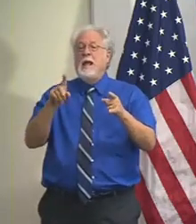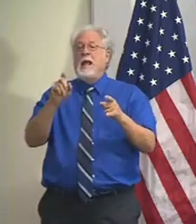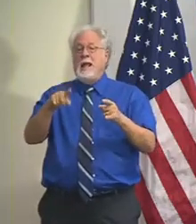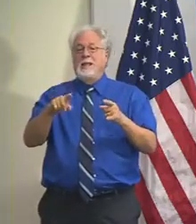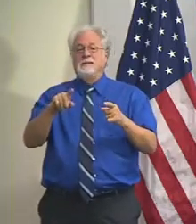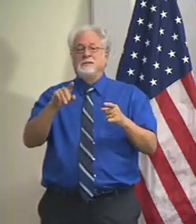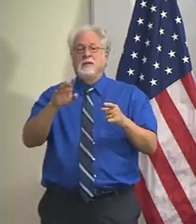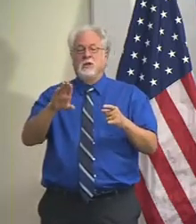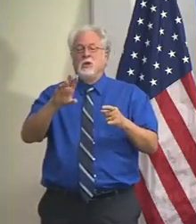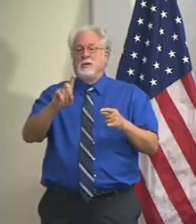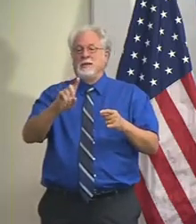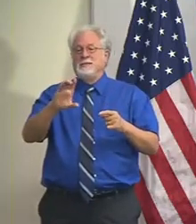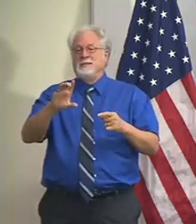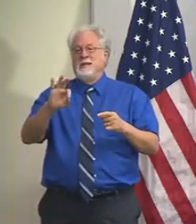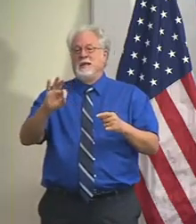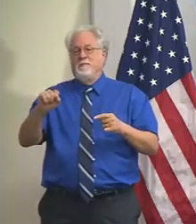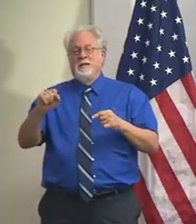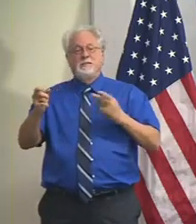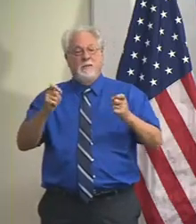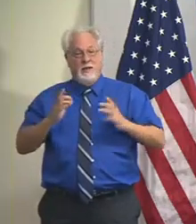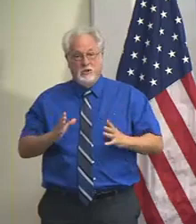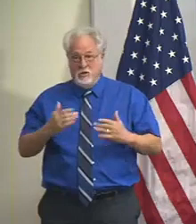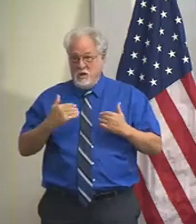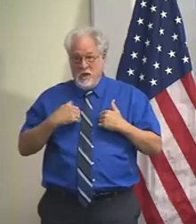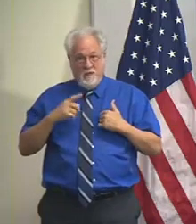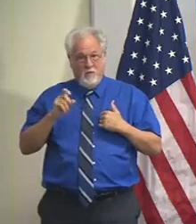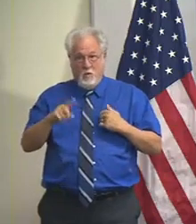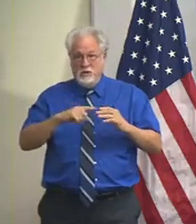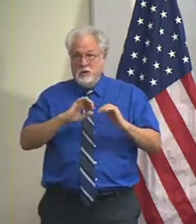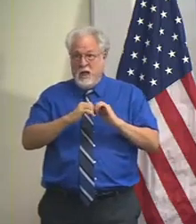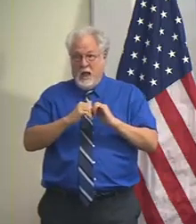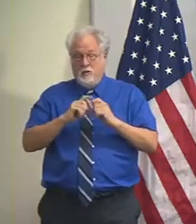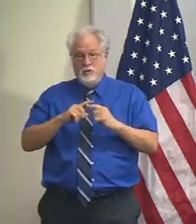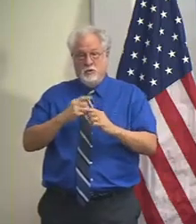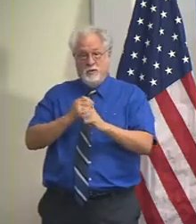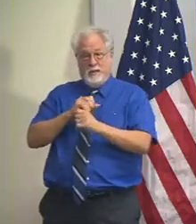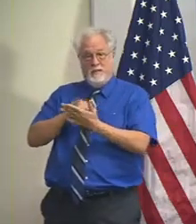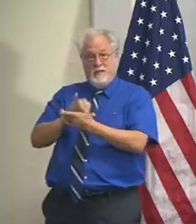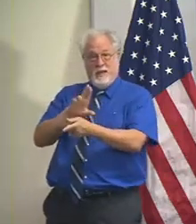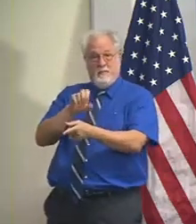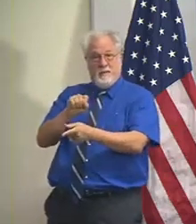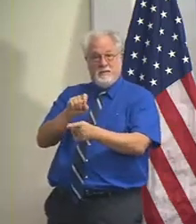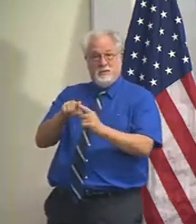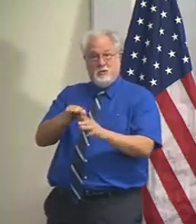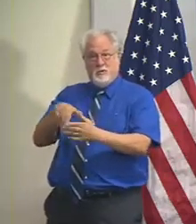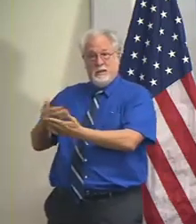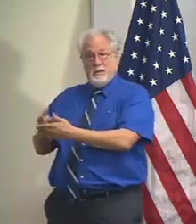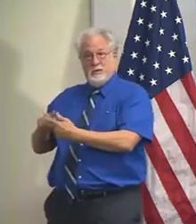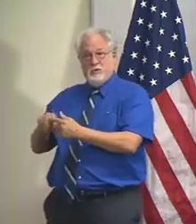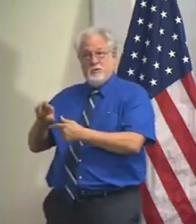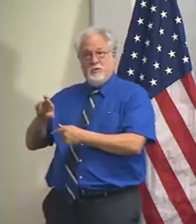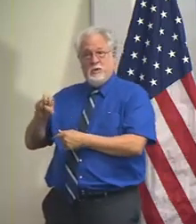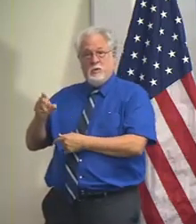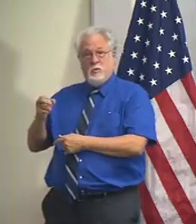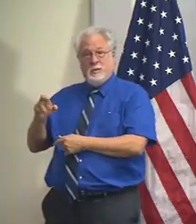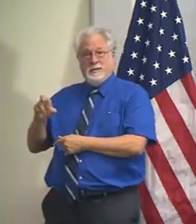your DCFS manager if you've got any questions about how you access that bus stop in order to get to the resource center.